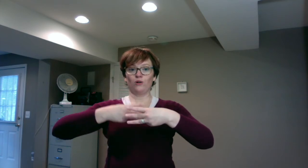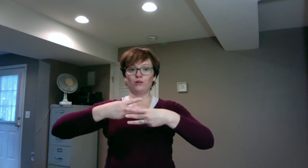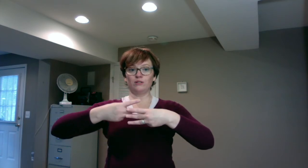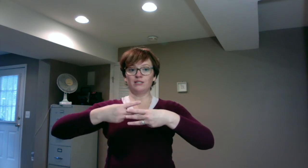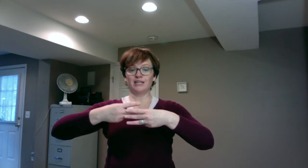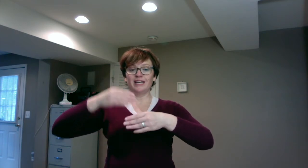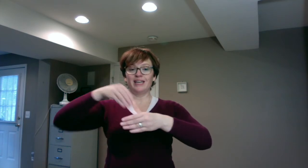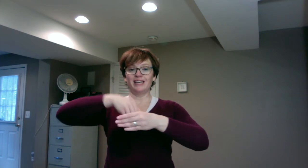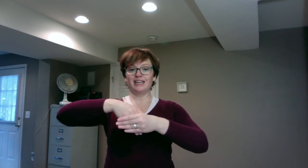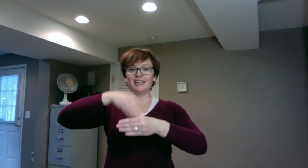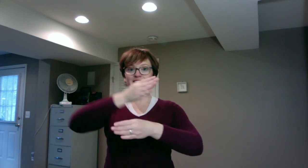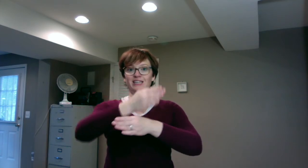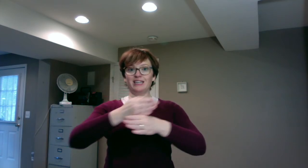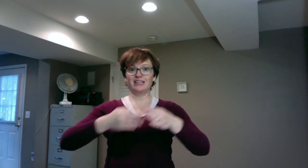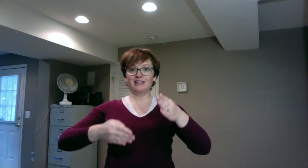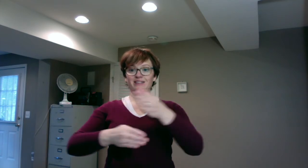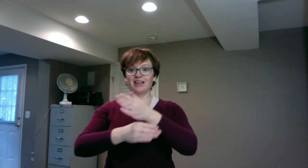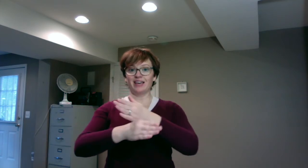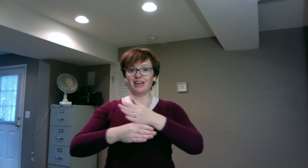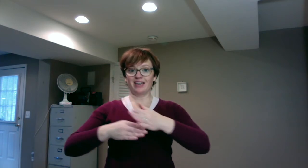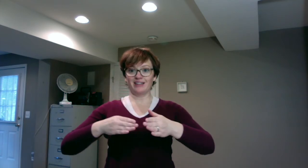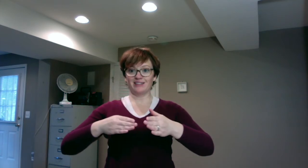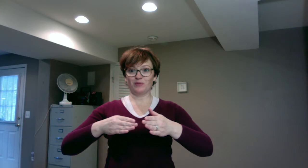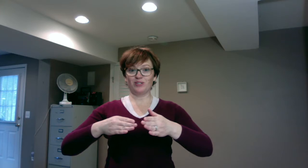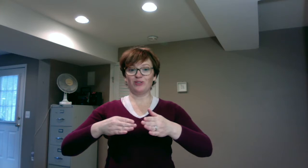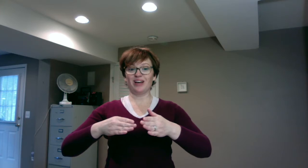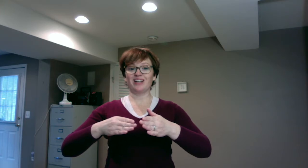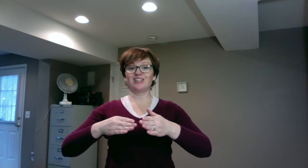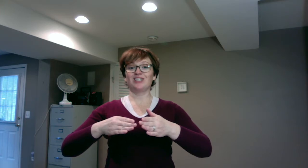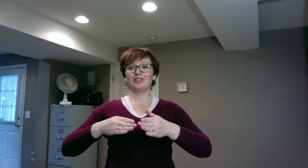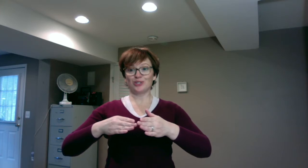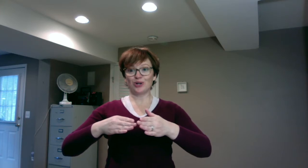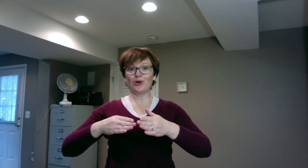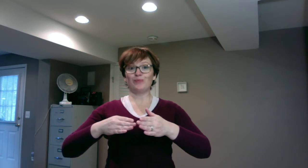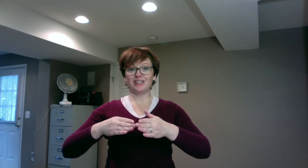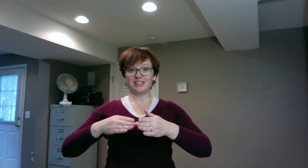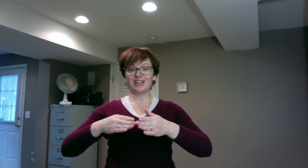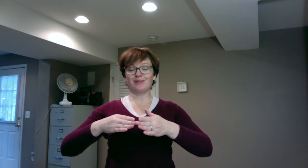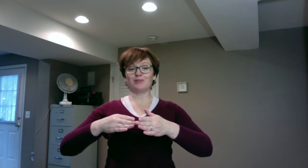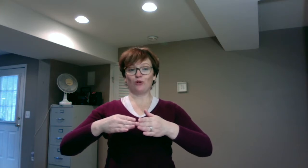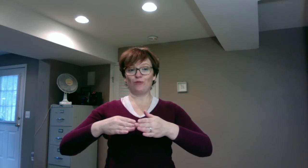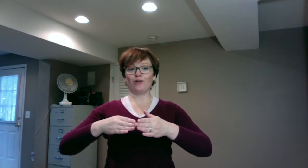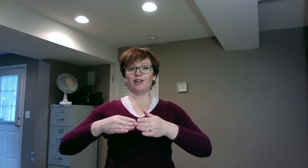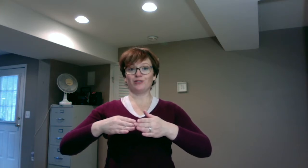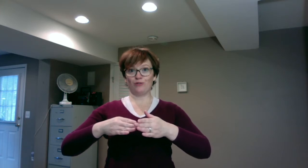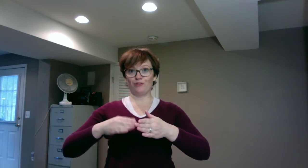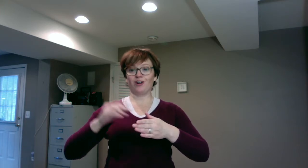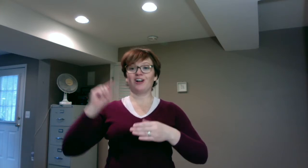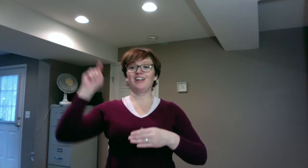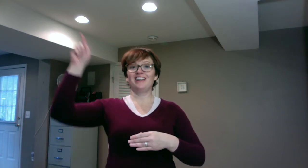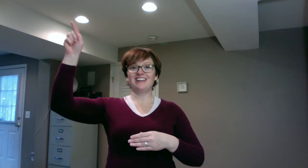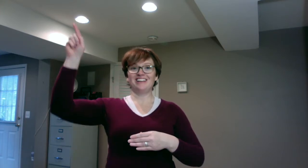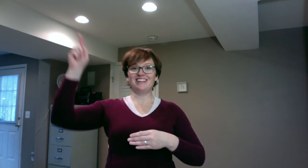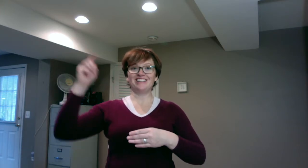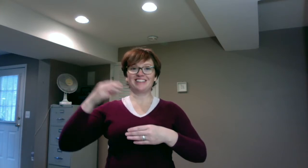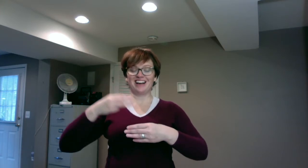world in his hands. And we do that so many times over and over. He's